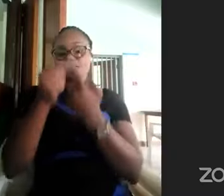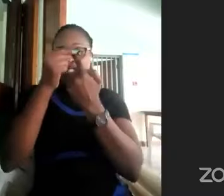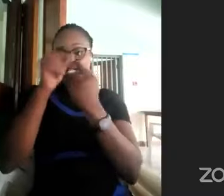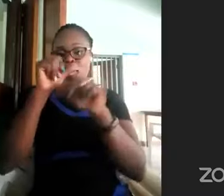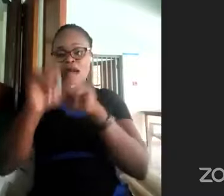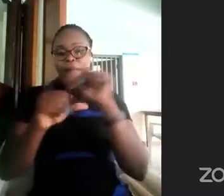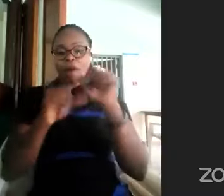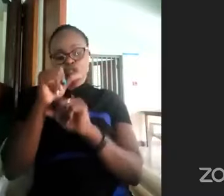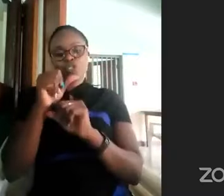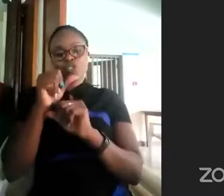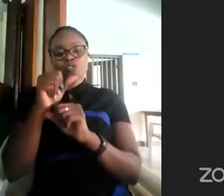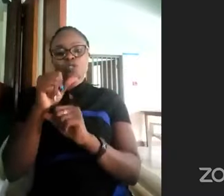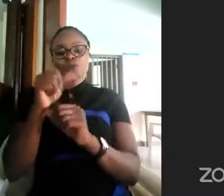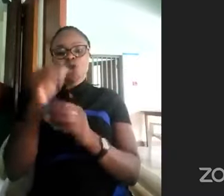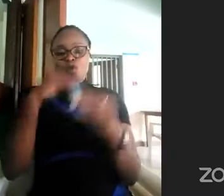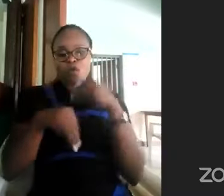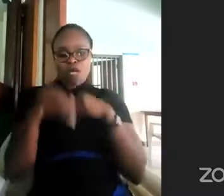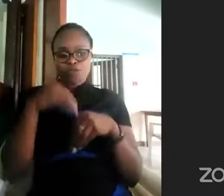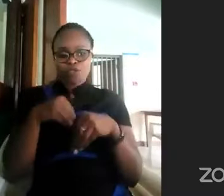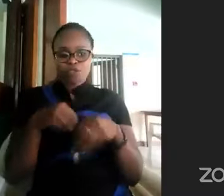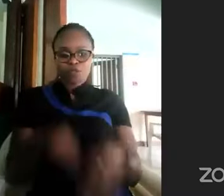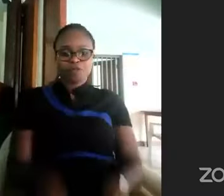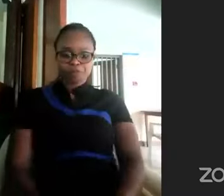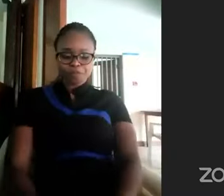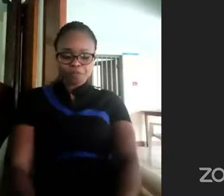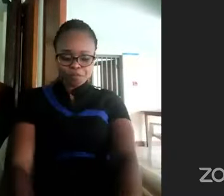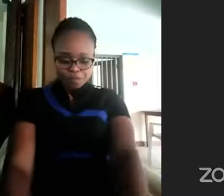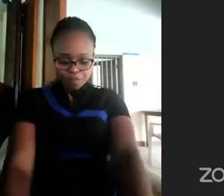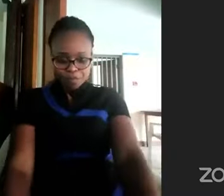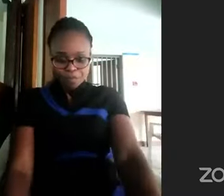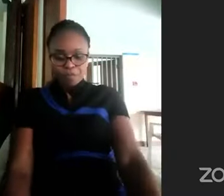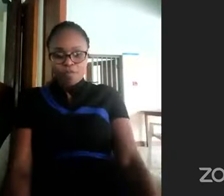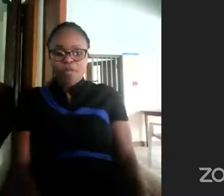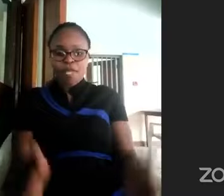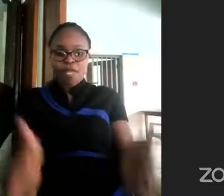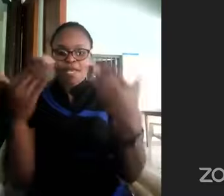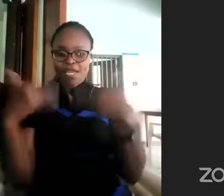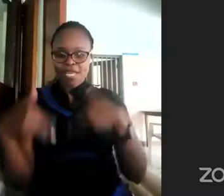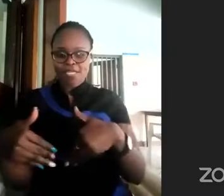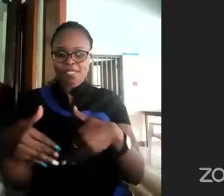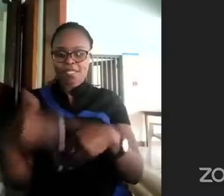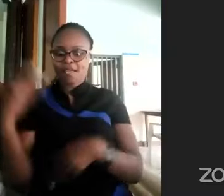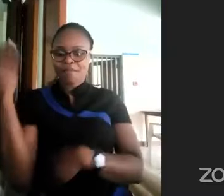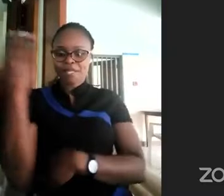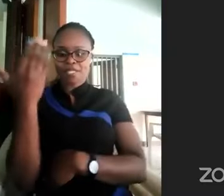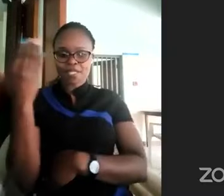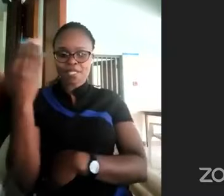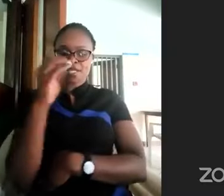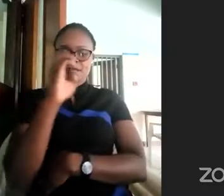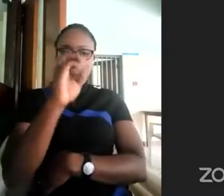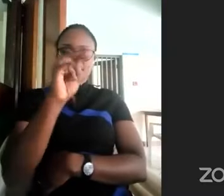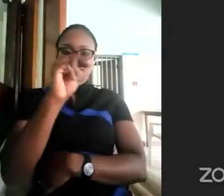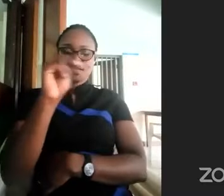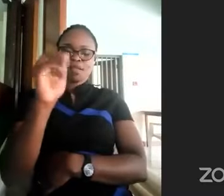next speaker, who is Immaculate. Immaculate, kindly proceed. And we hope that